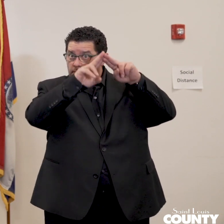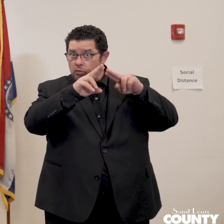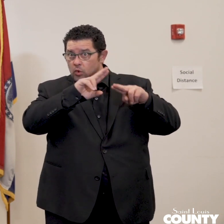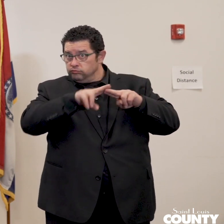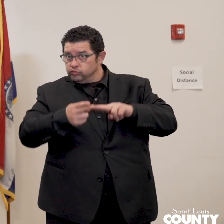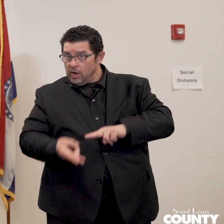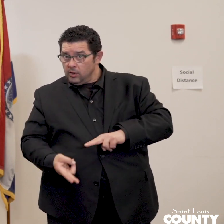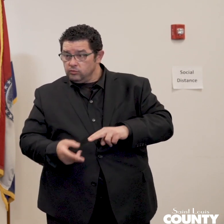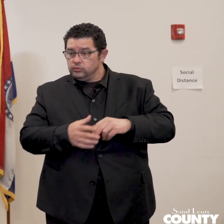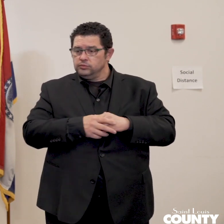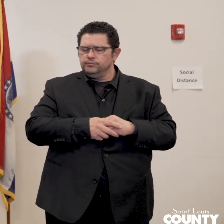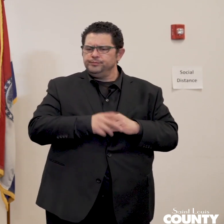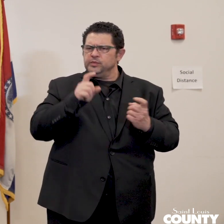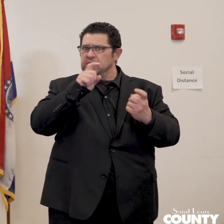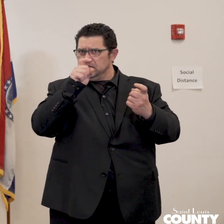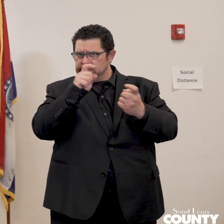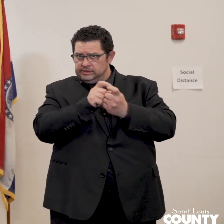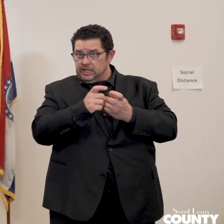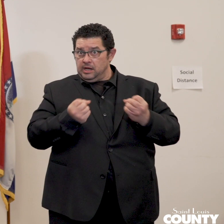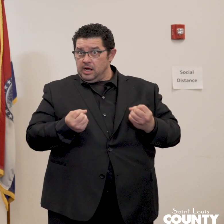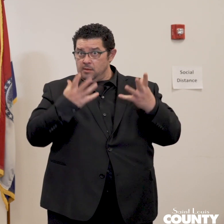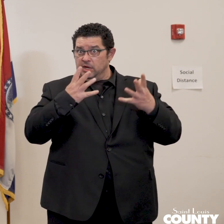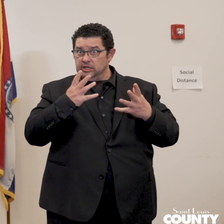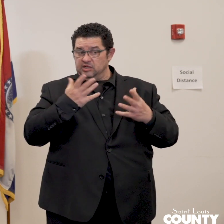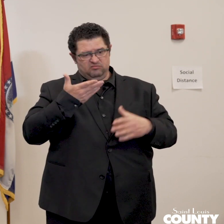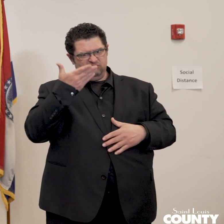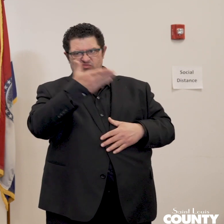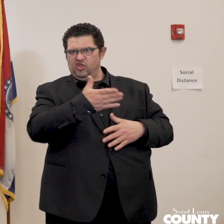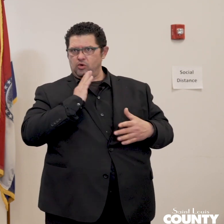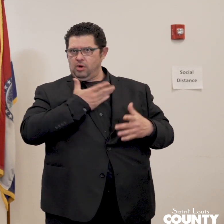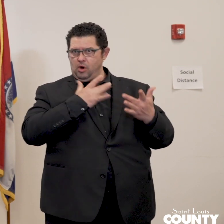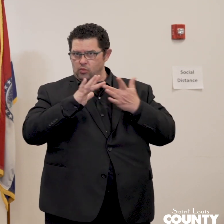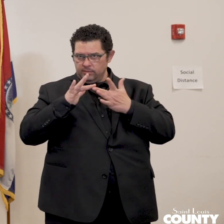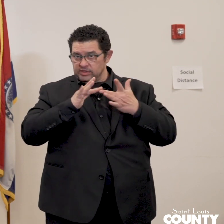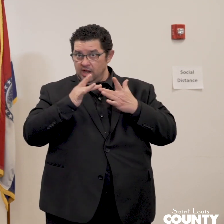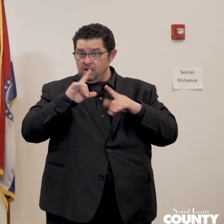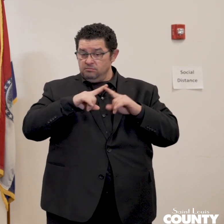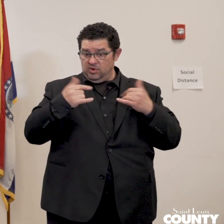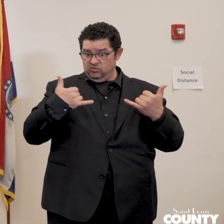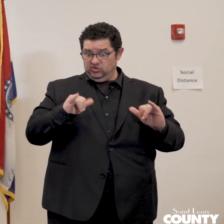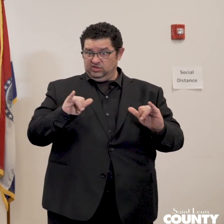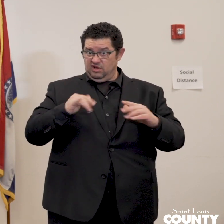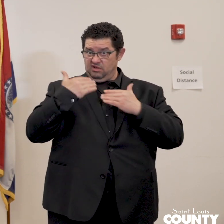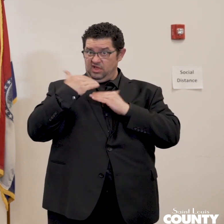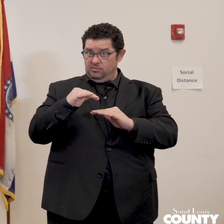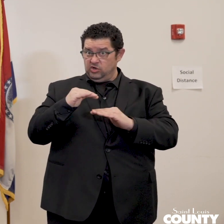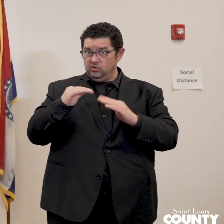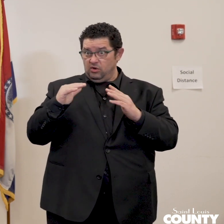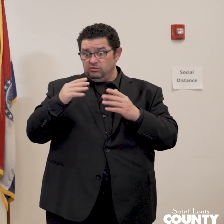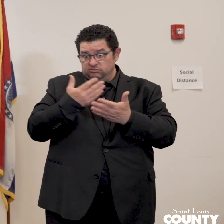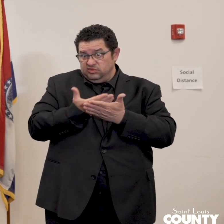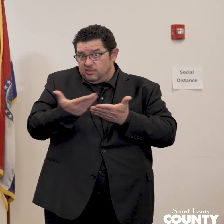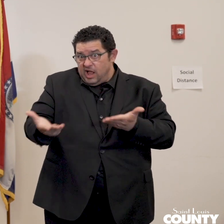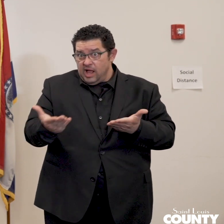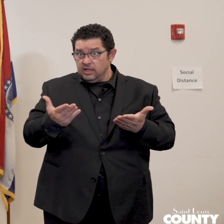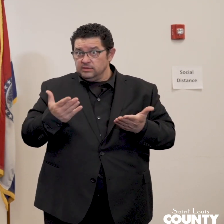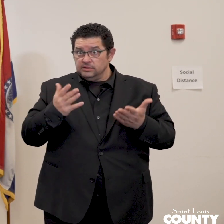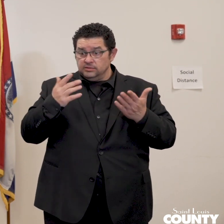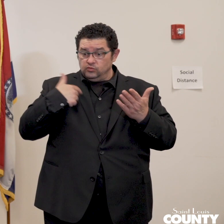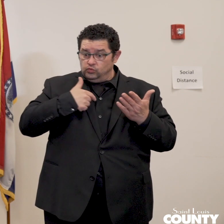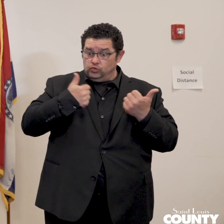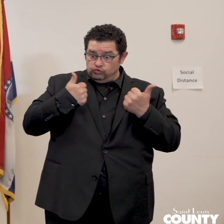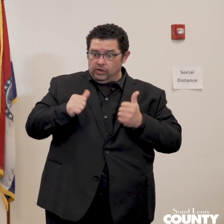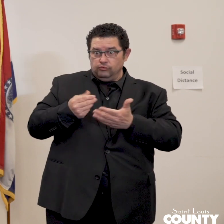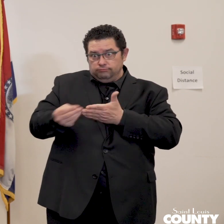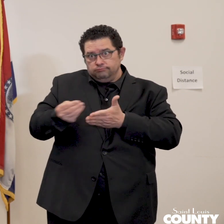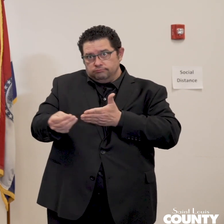date on the testing results is on our website, but we are still limited in supplies. We have a few more testing supplies. We're gradually increasing our testing